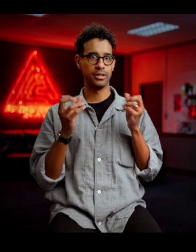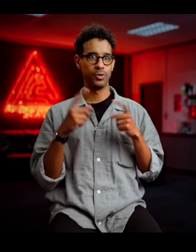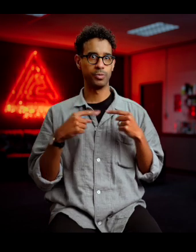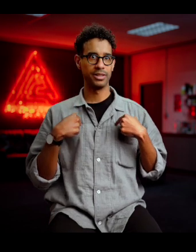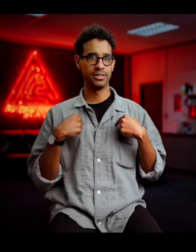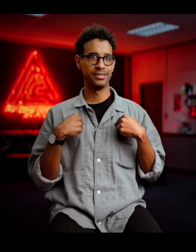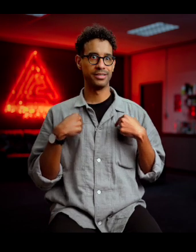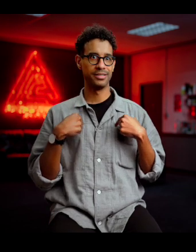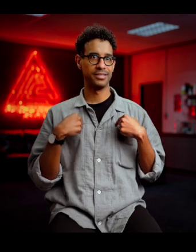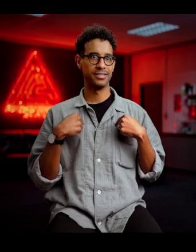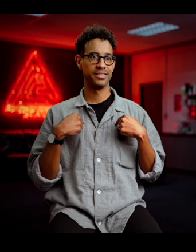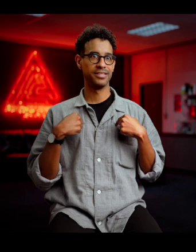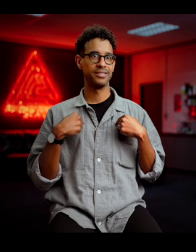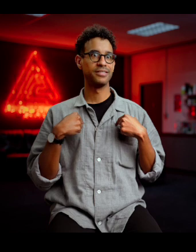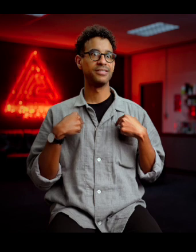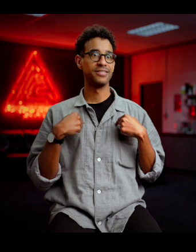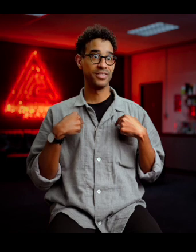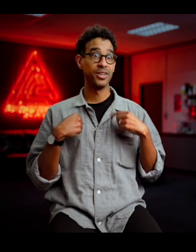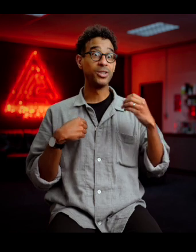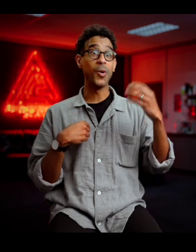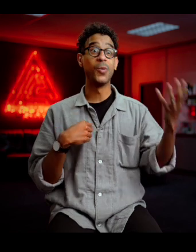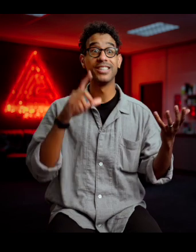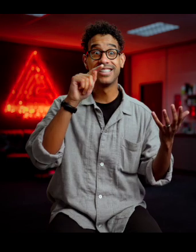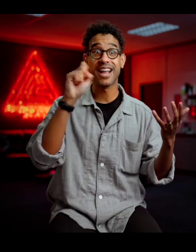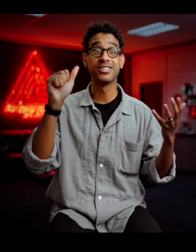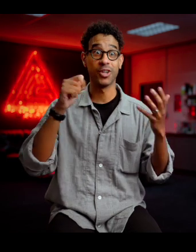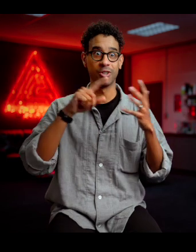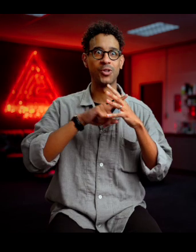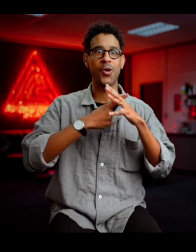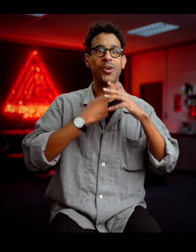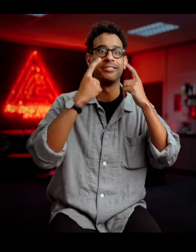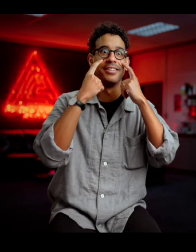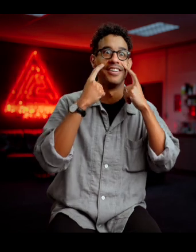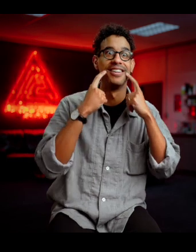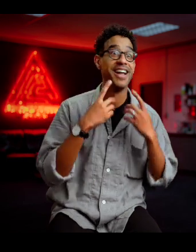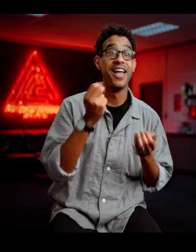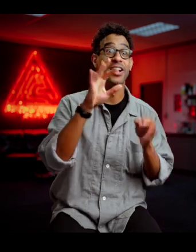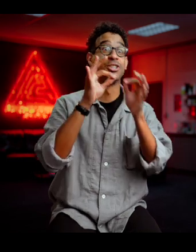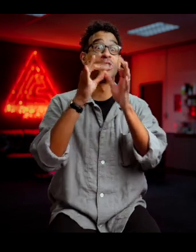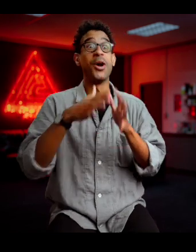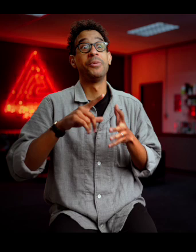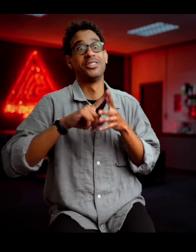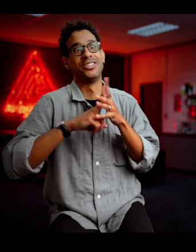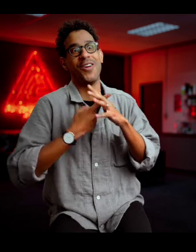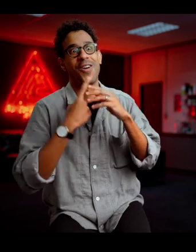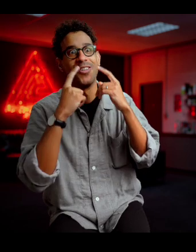my parents and that the fact that they were signing to me made me so emotional. So Tessa